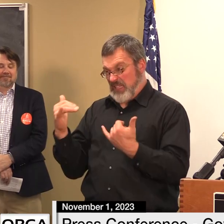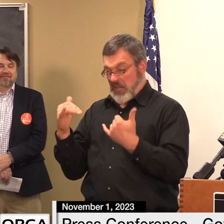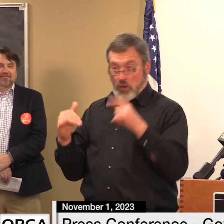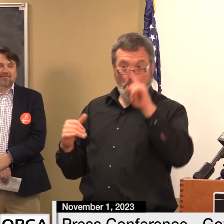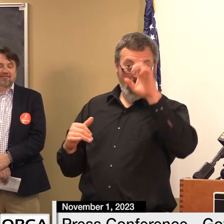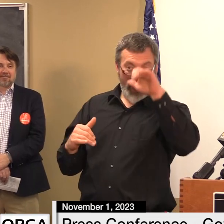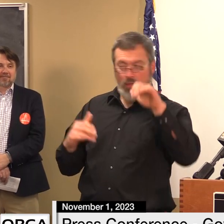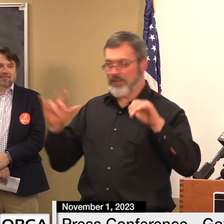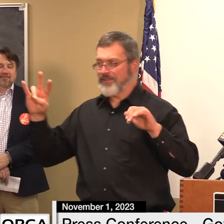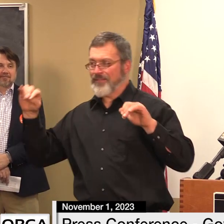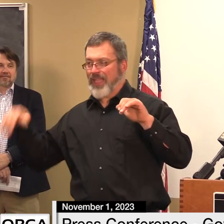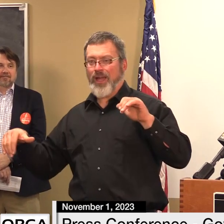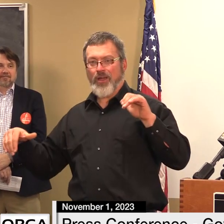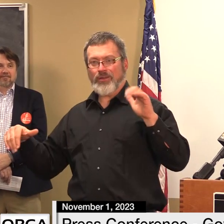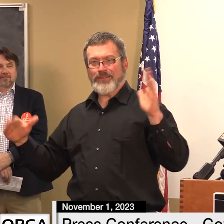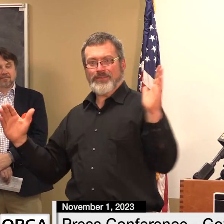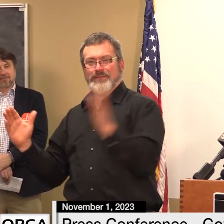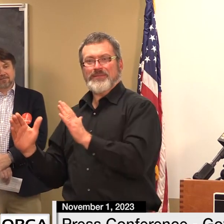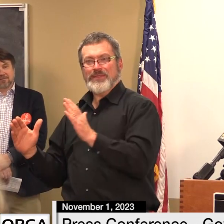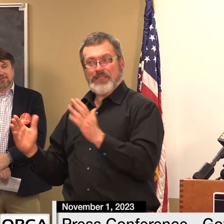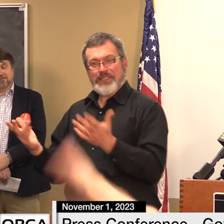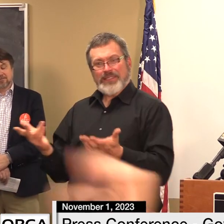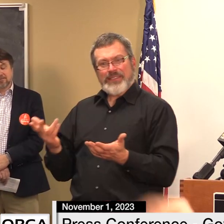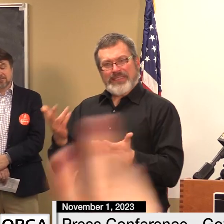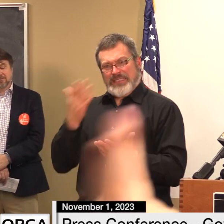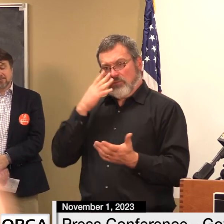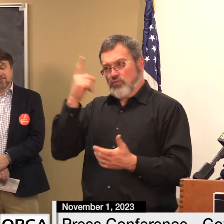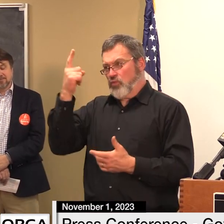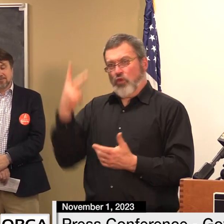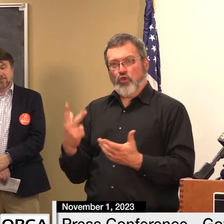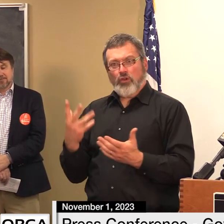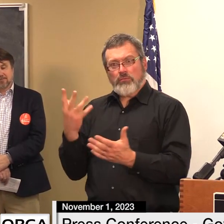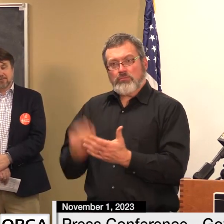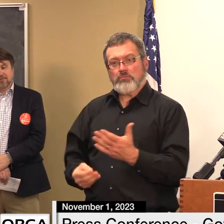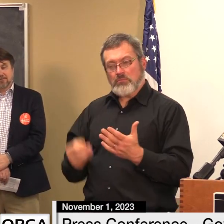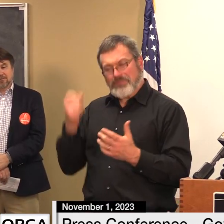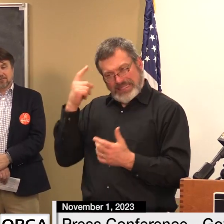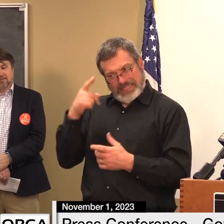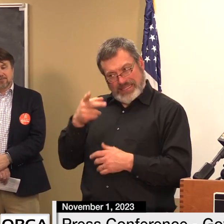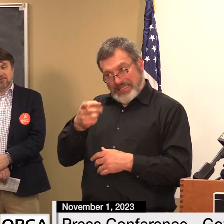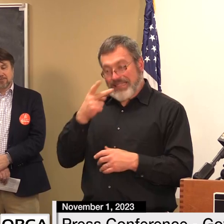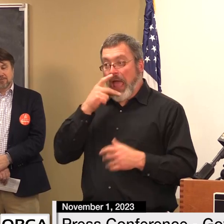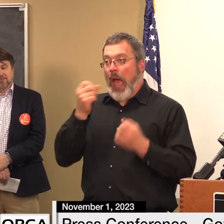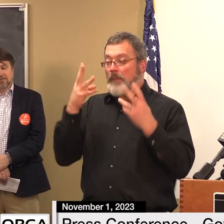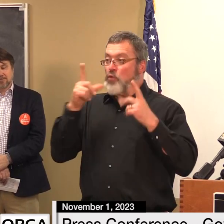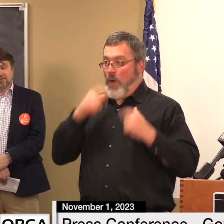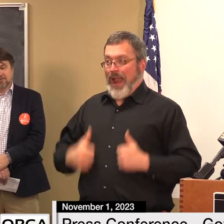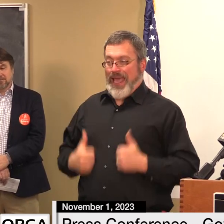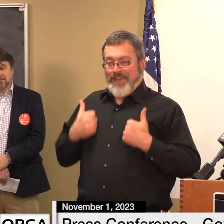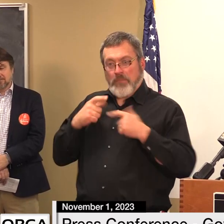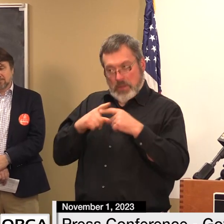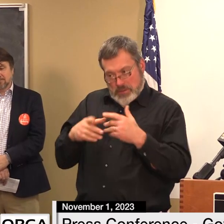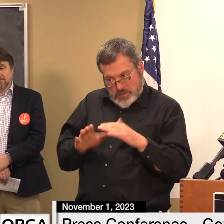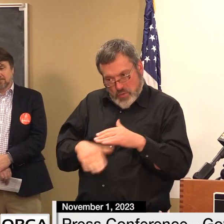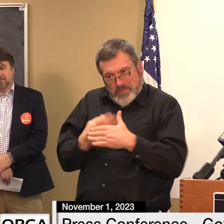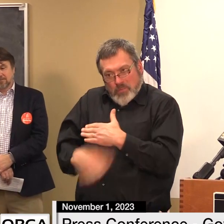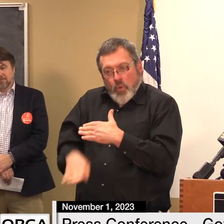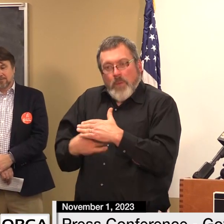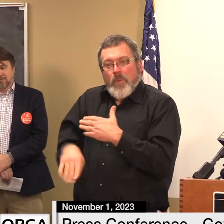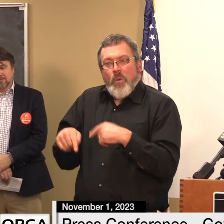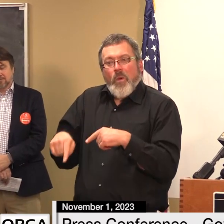something. It's not just about the number of people here. It's just we're not having the size of families and so forth, which